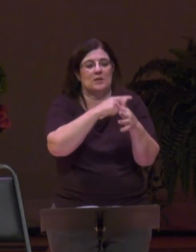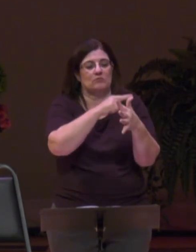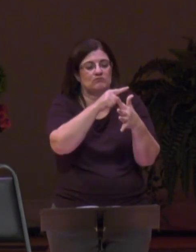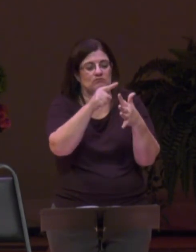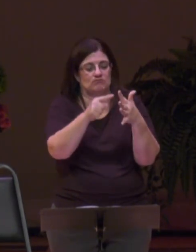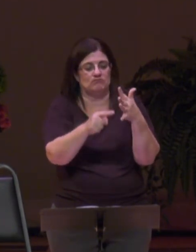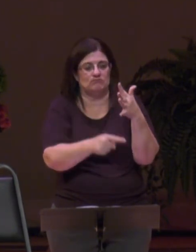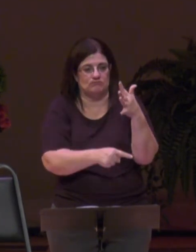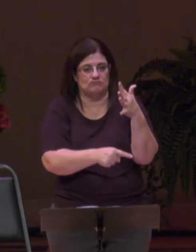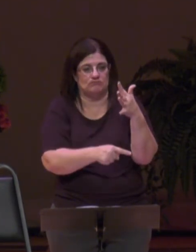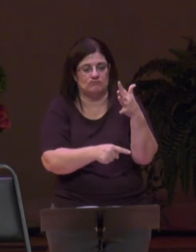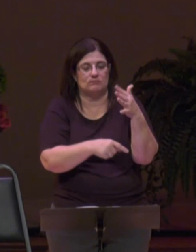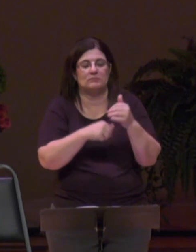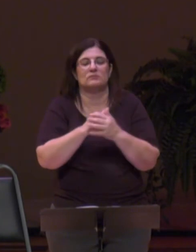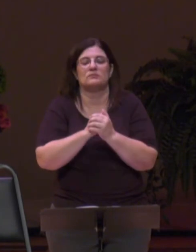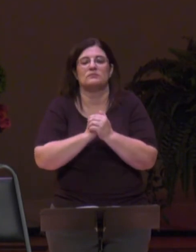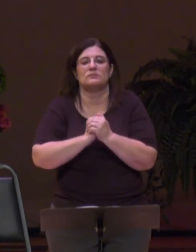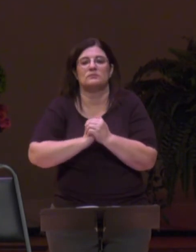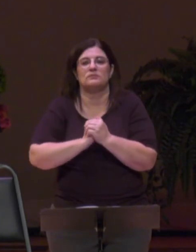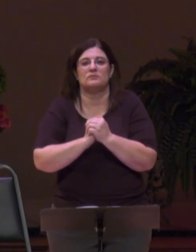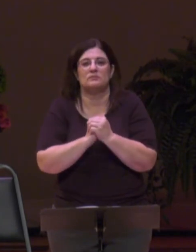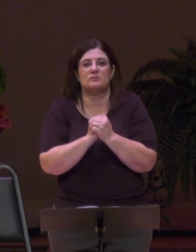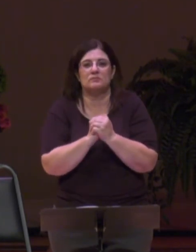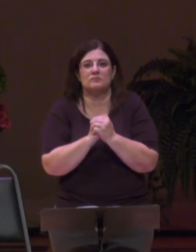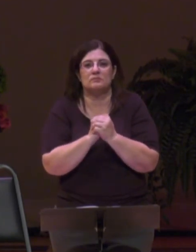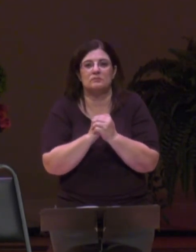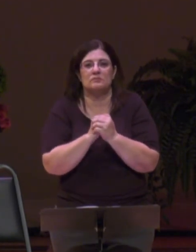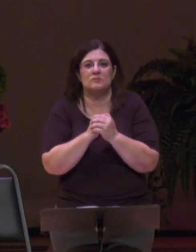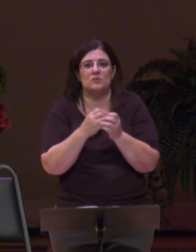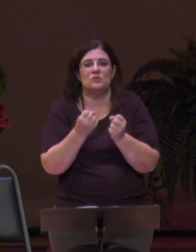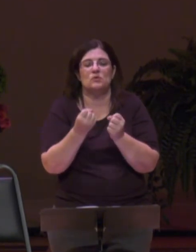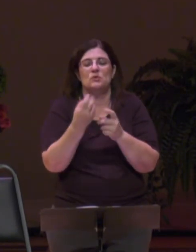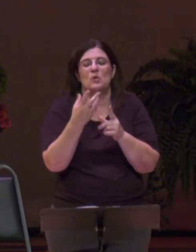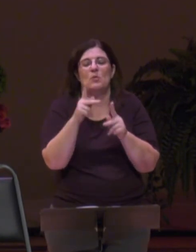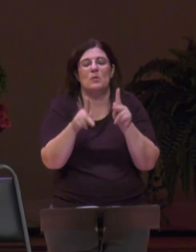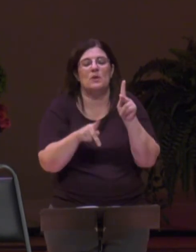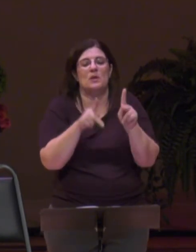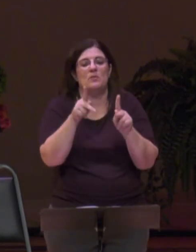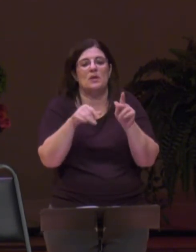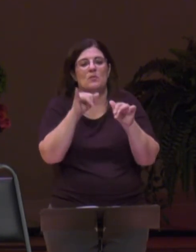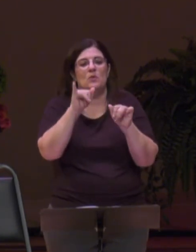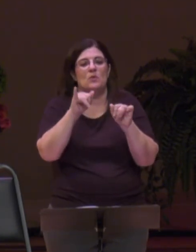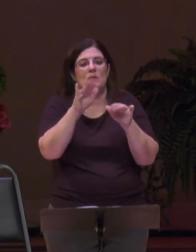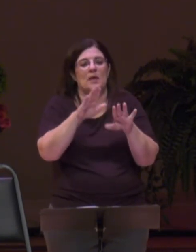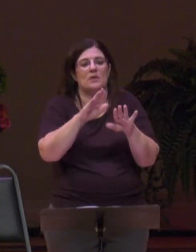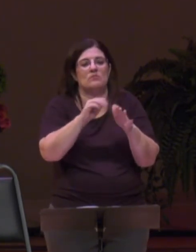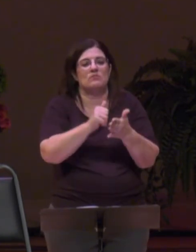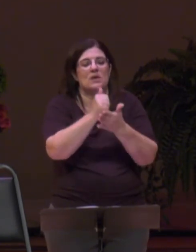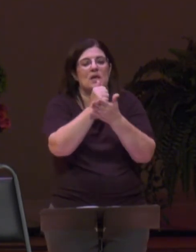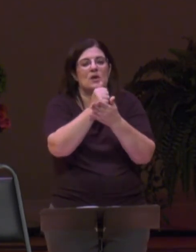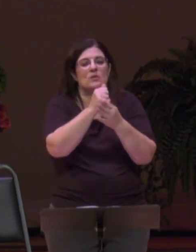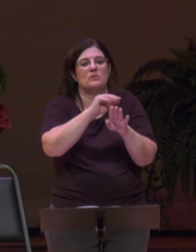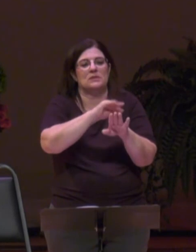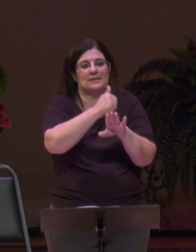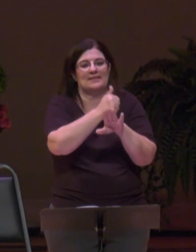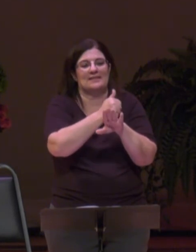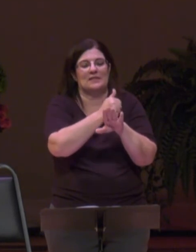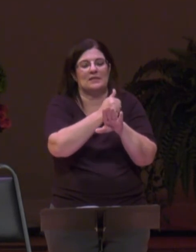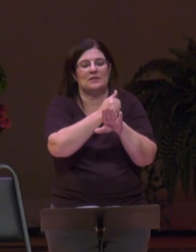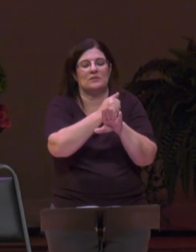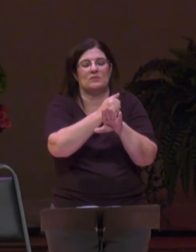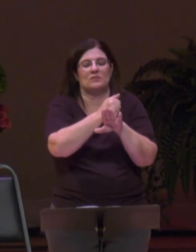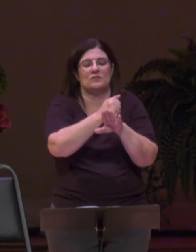Peterson, Tatum McClendon, Charlene Hopkins, Cassandra Hawkins, Sandra Hatfield-Sauls, Dr. Petway, and our